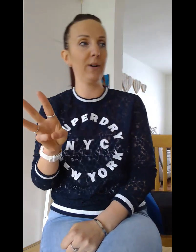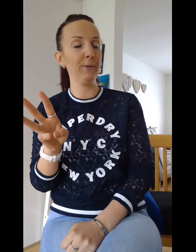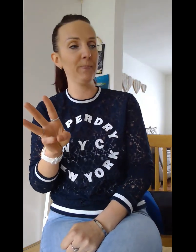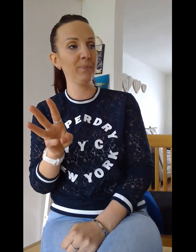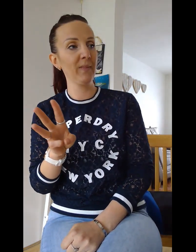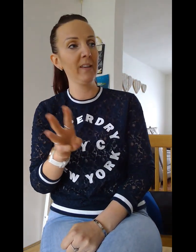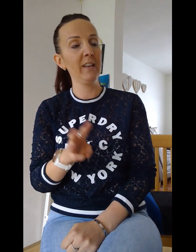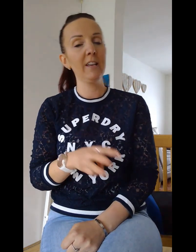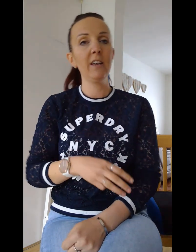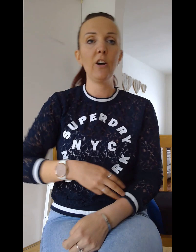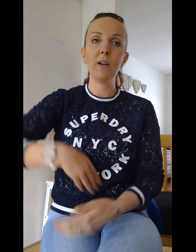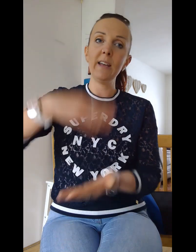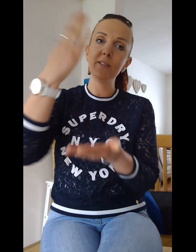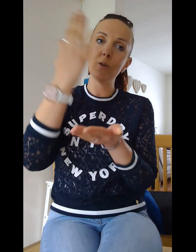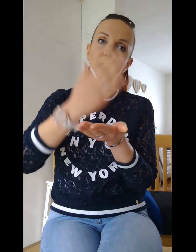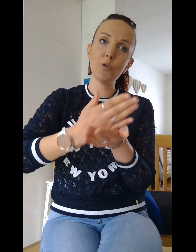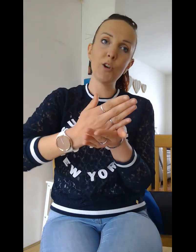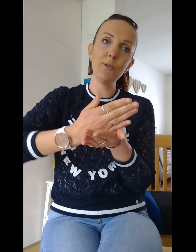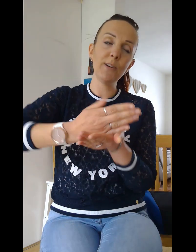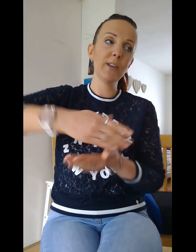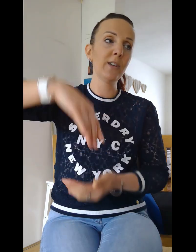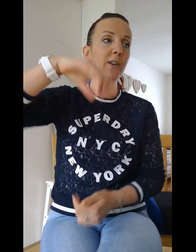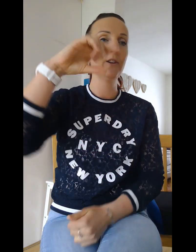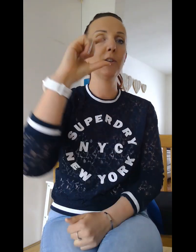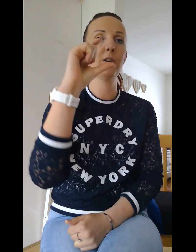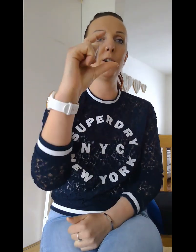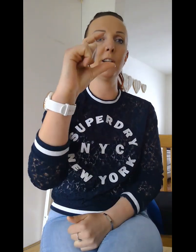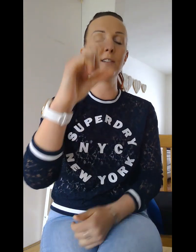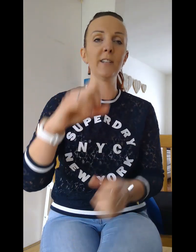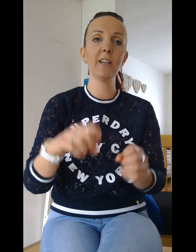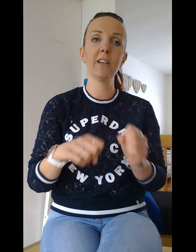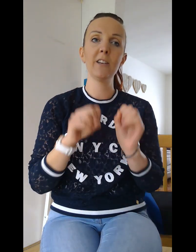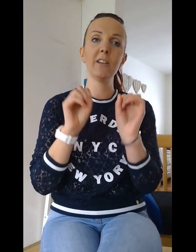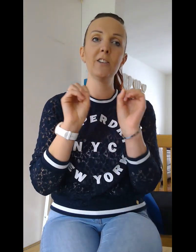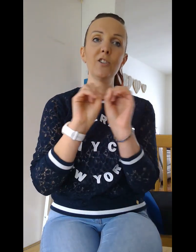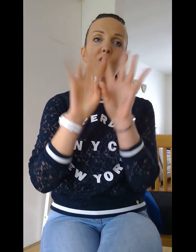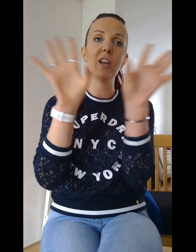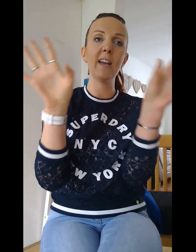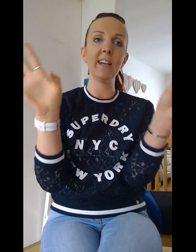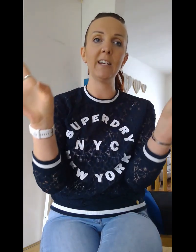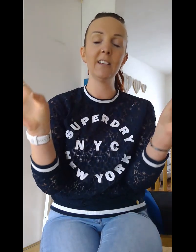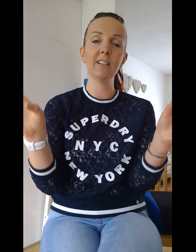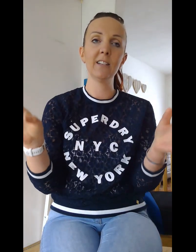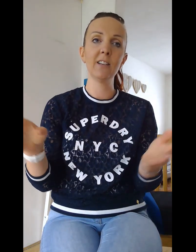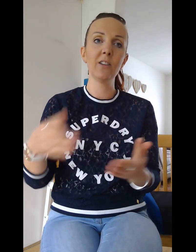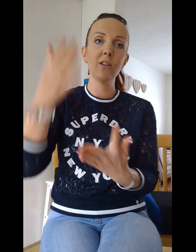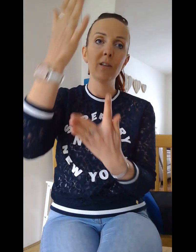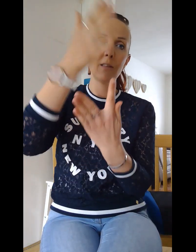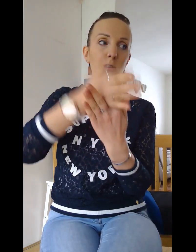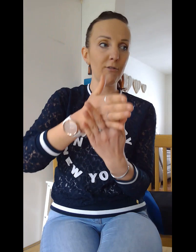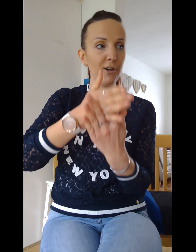rainbow. Okay, so true colours shining through,